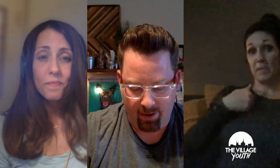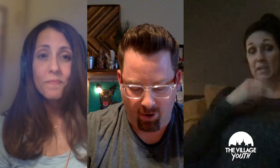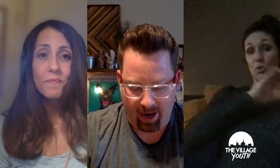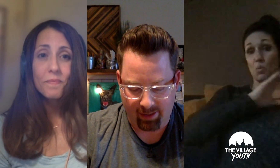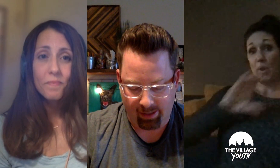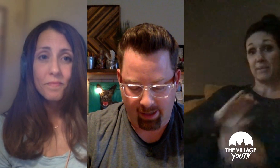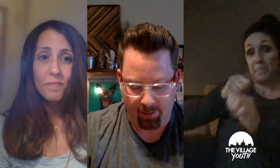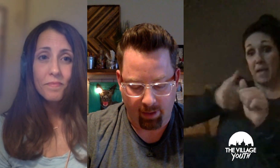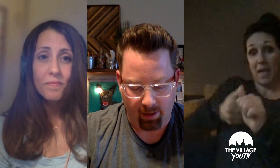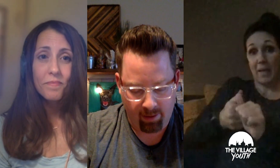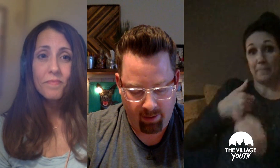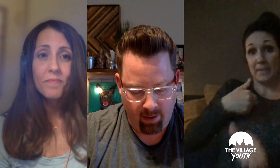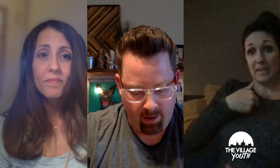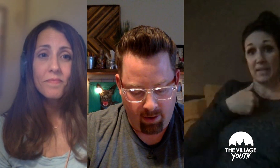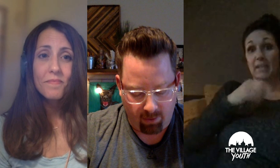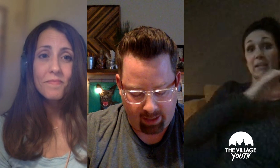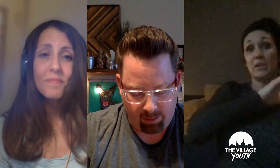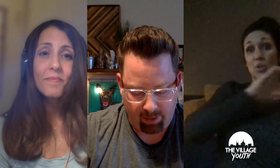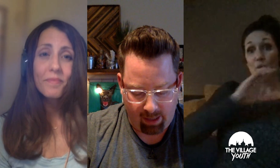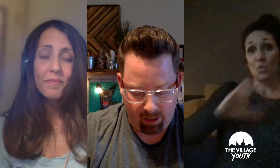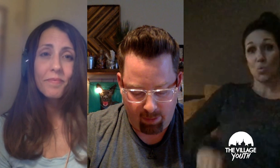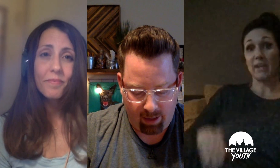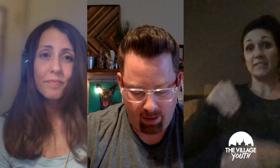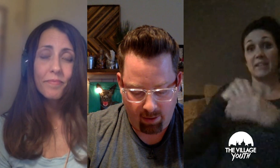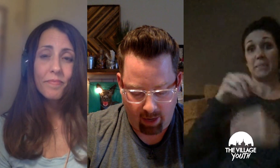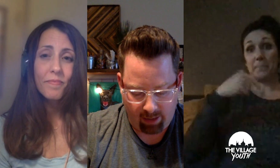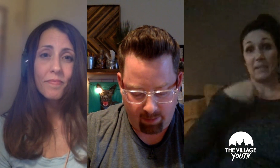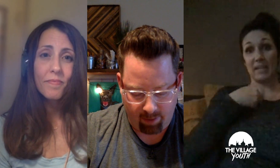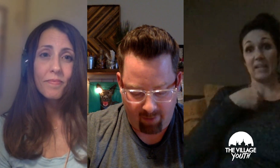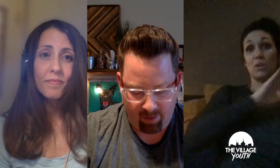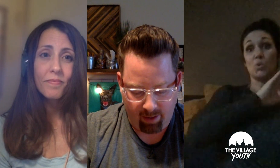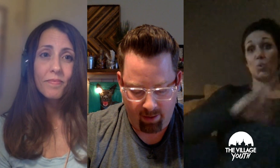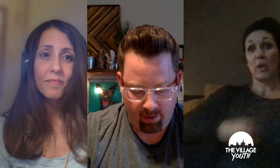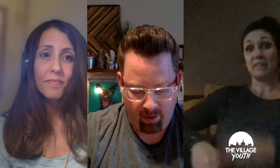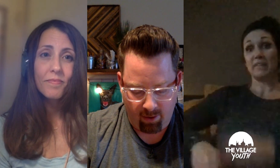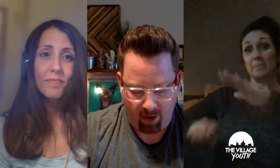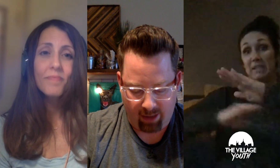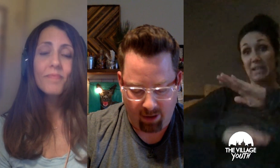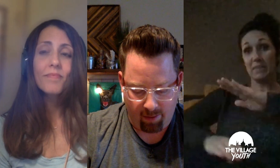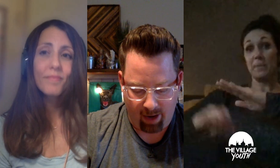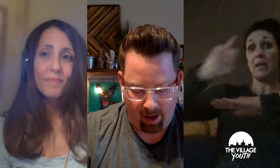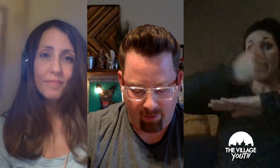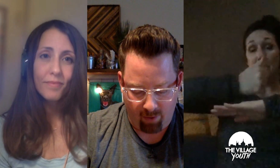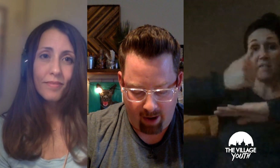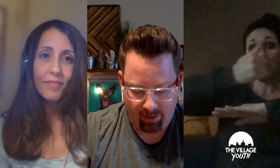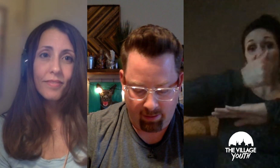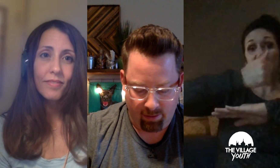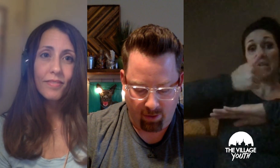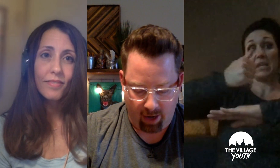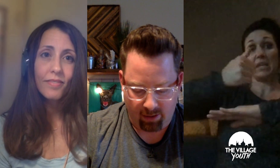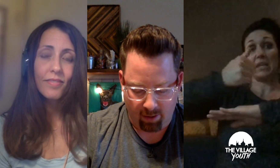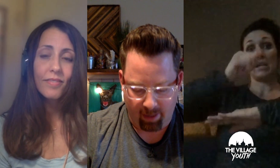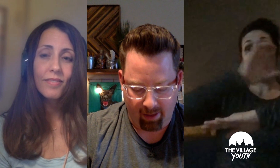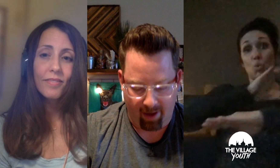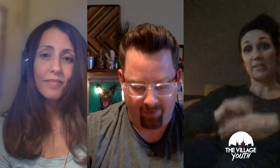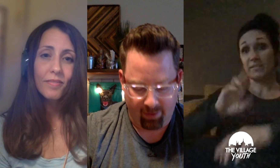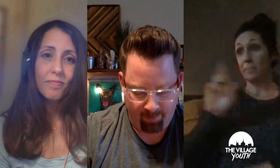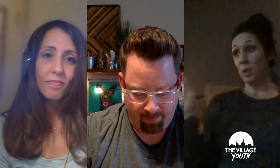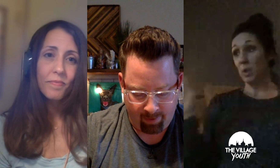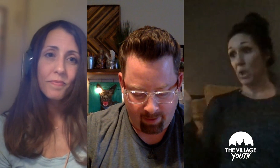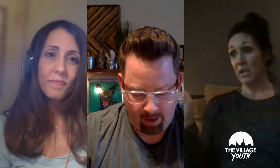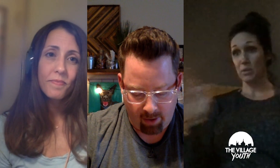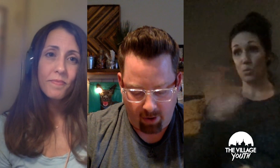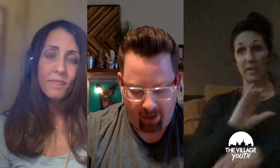me, Christ in me, Christ beneath me, Christ above me, Christ on my right, Christ on my